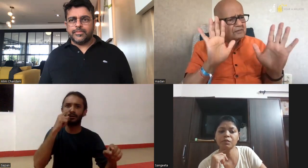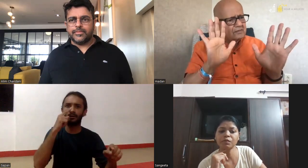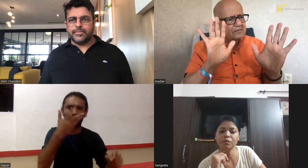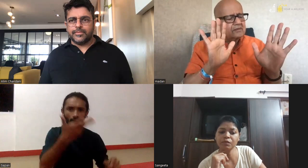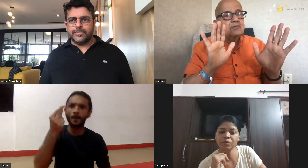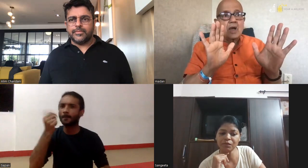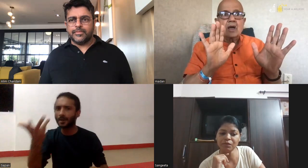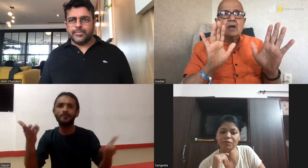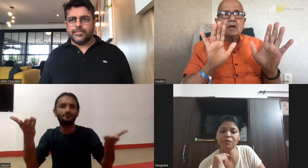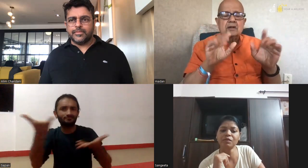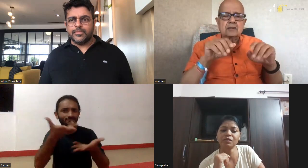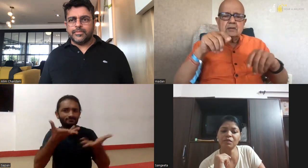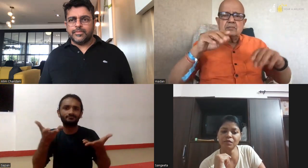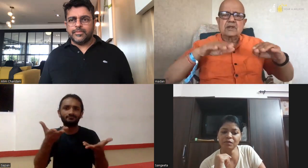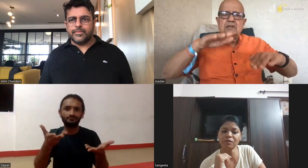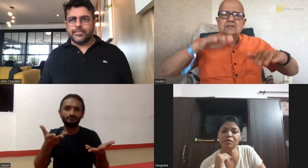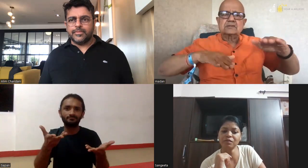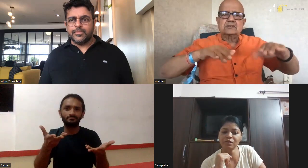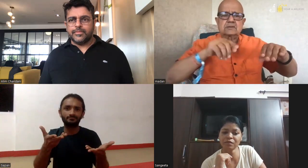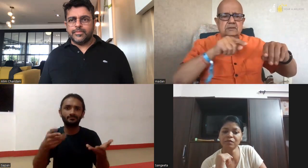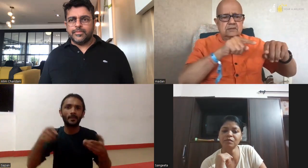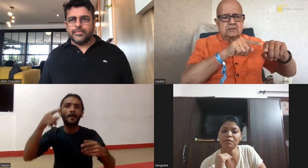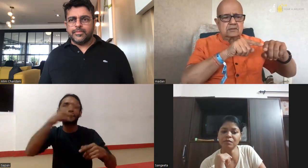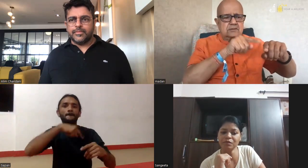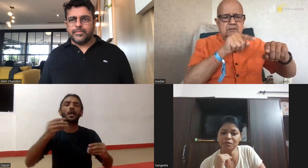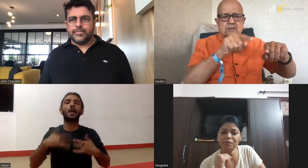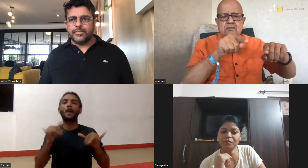I'm asking Dr. Madan, not Lokesh.